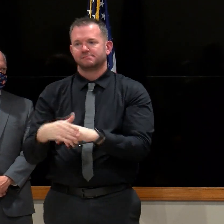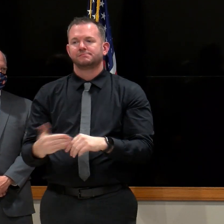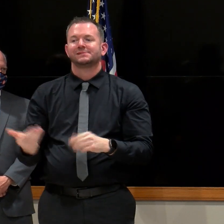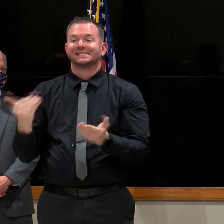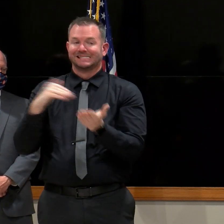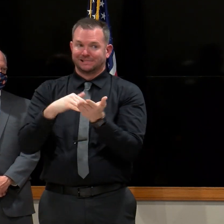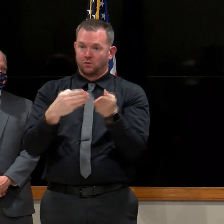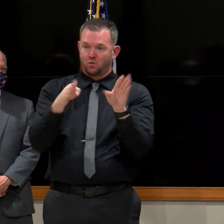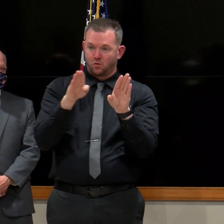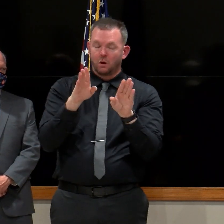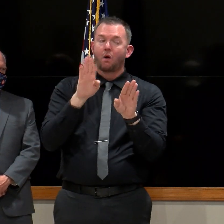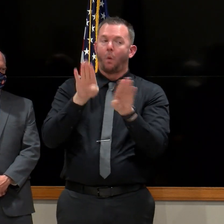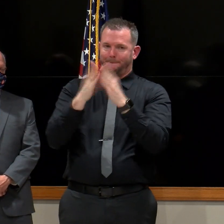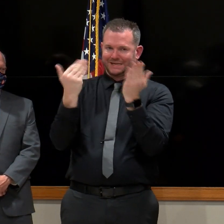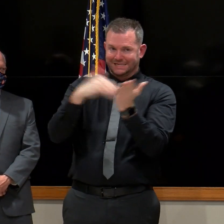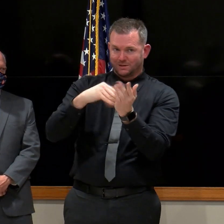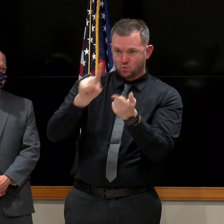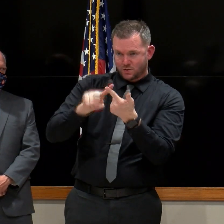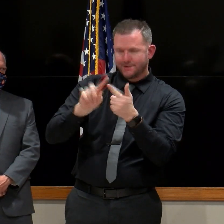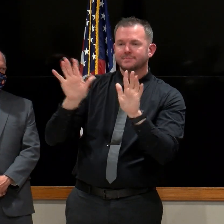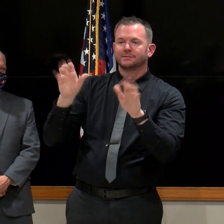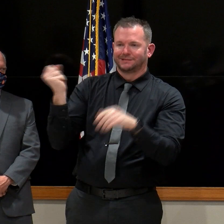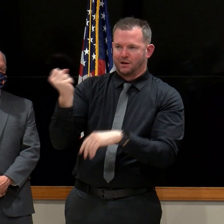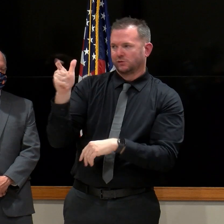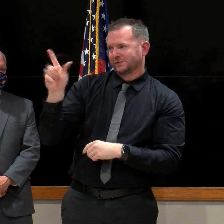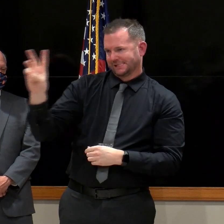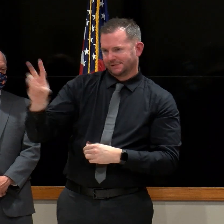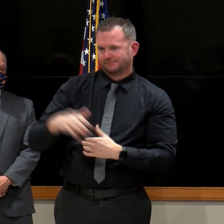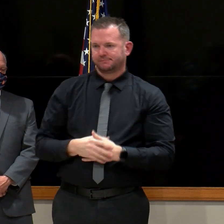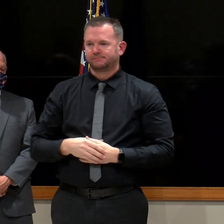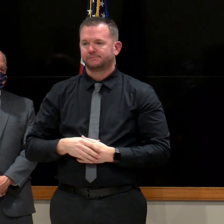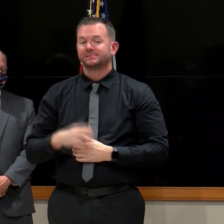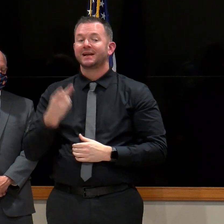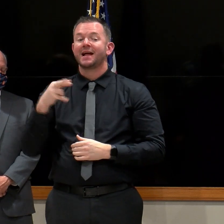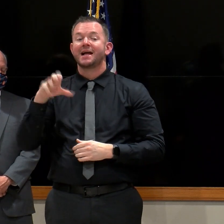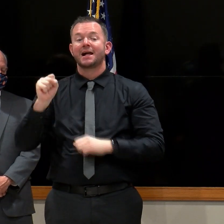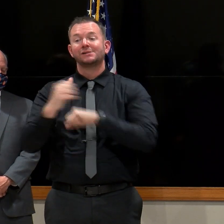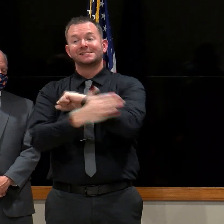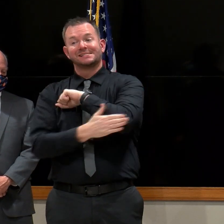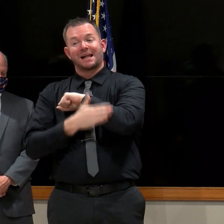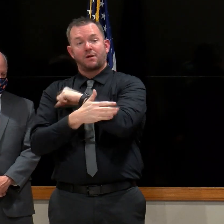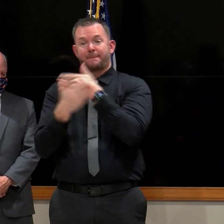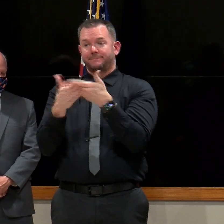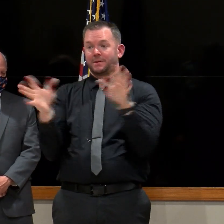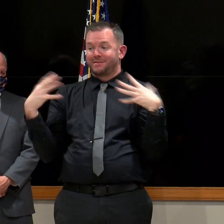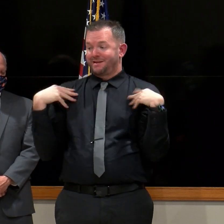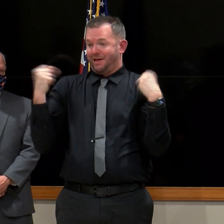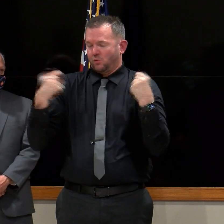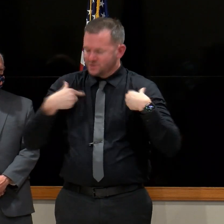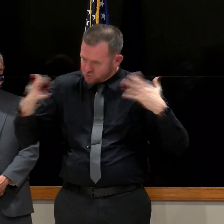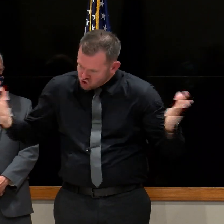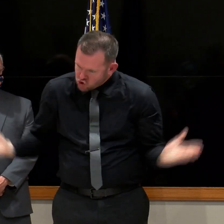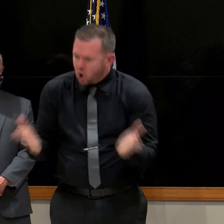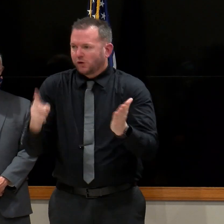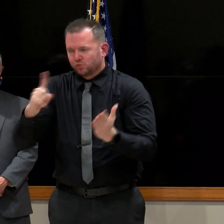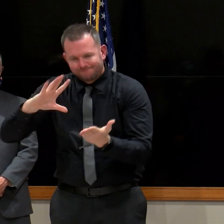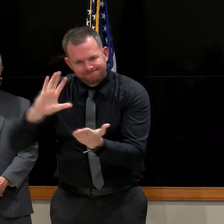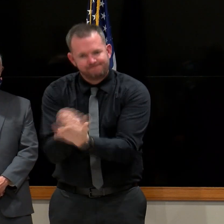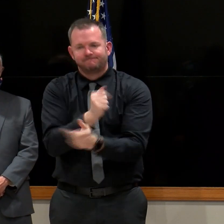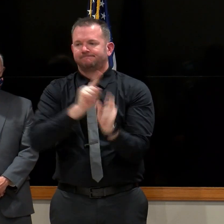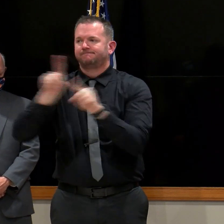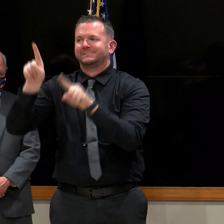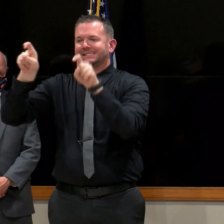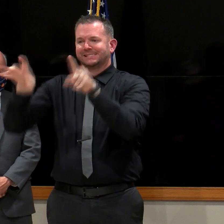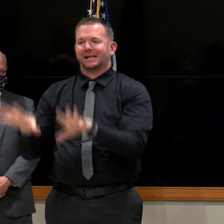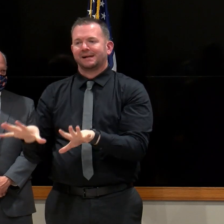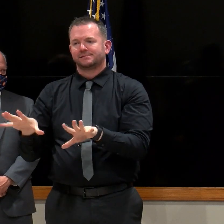26th. Harris County Public Health, again, wants to encourage residents to get tested. It's important to understand that whether you're showing